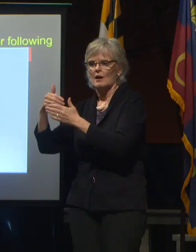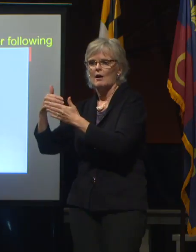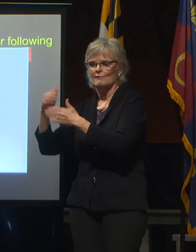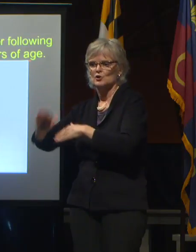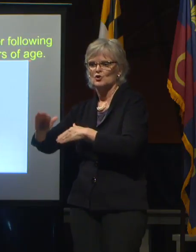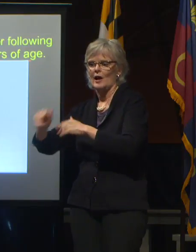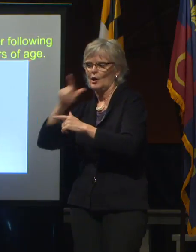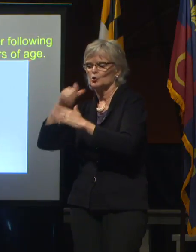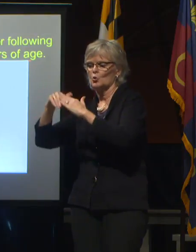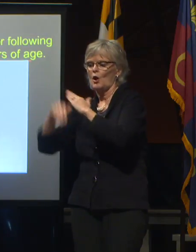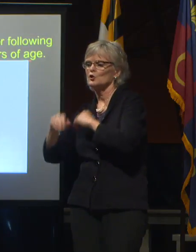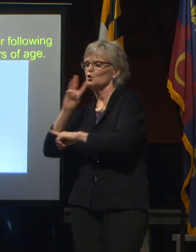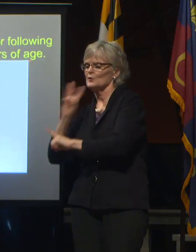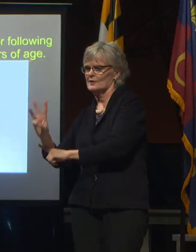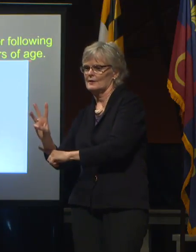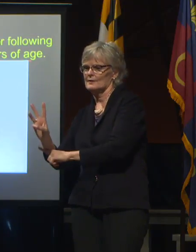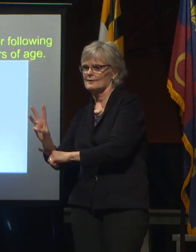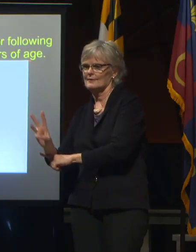age.